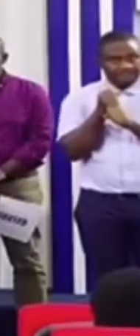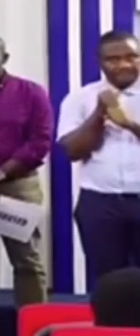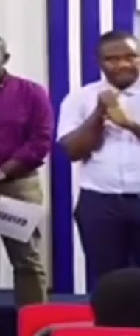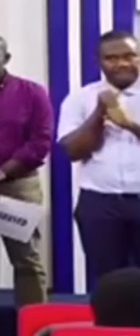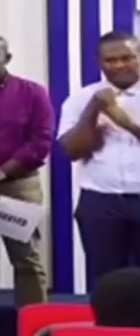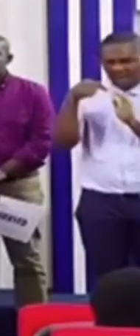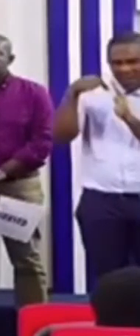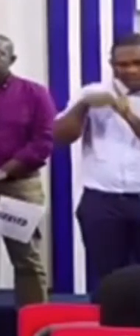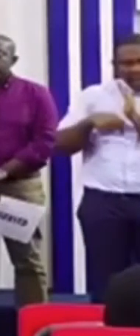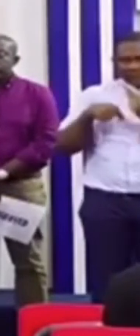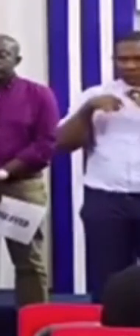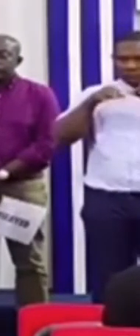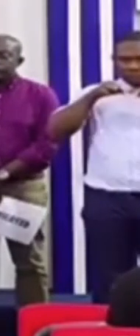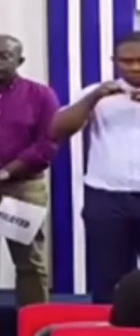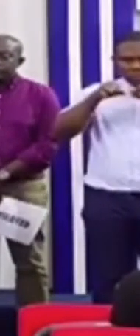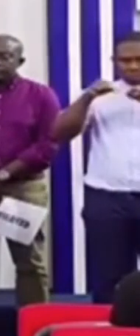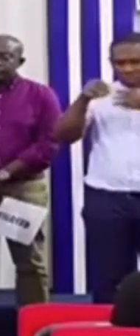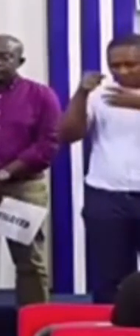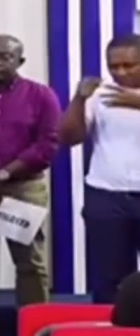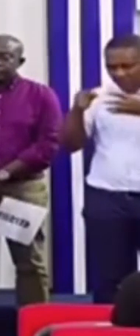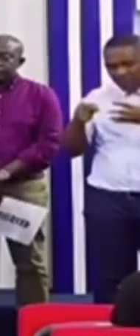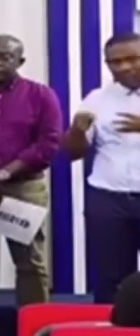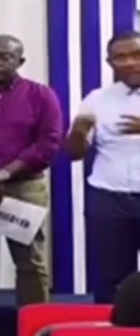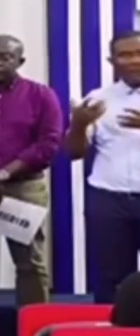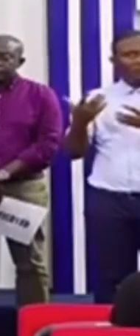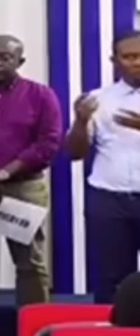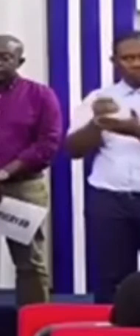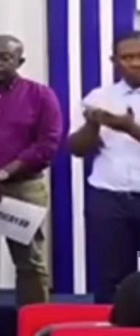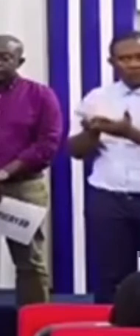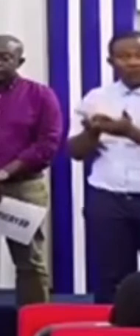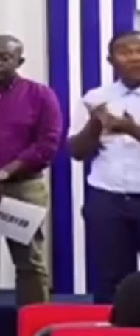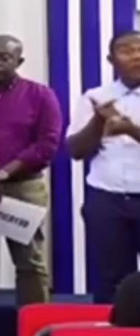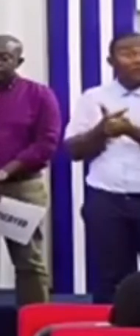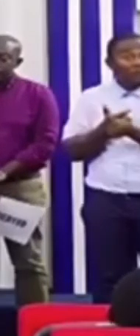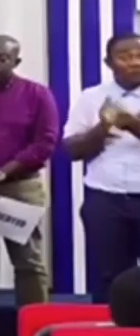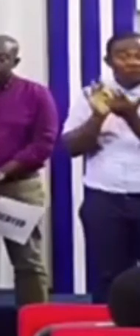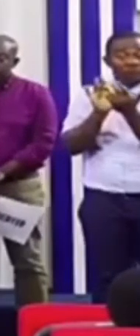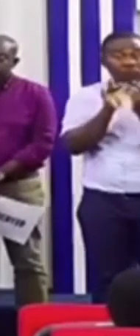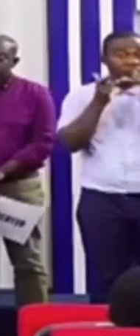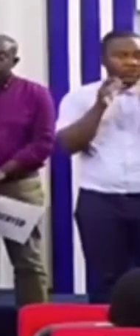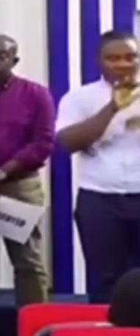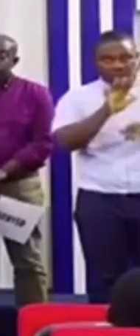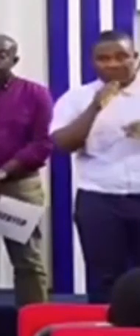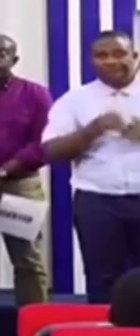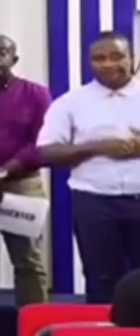details of the various cases that we have had with respect to the contacts that we are managing.